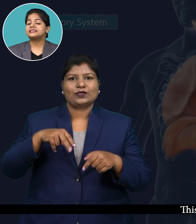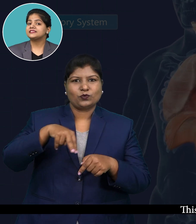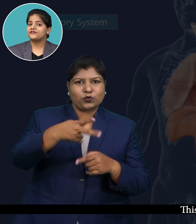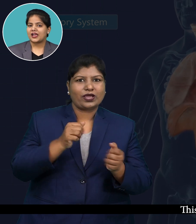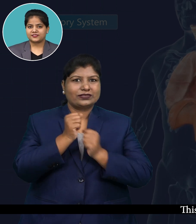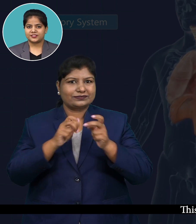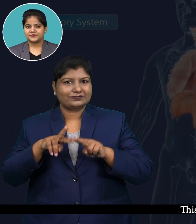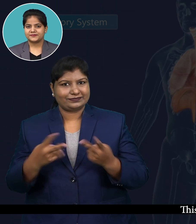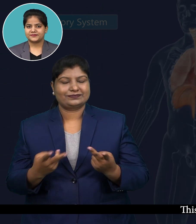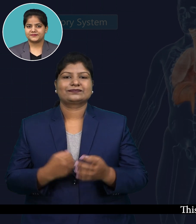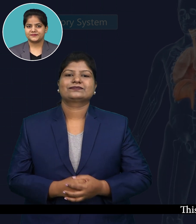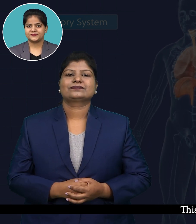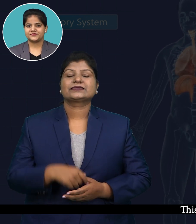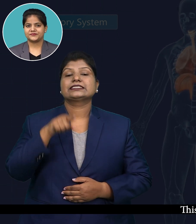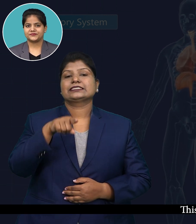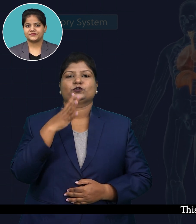This is a fact.